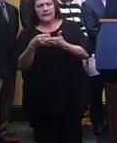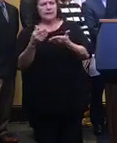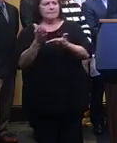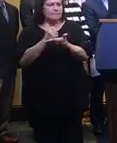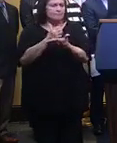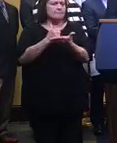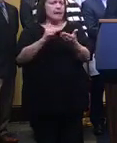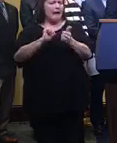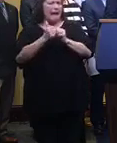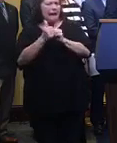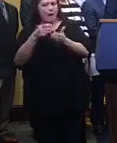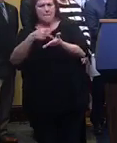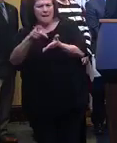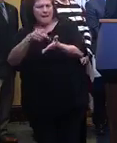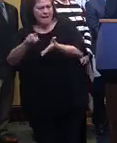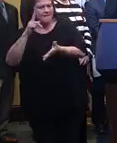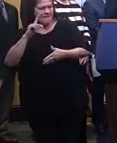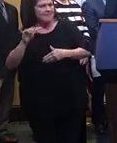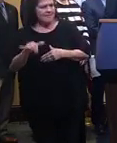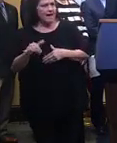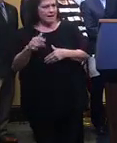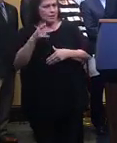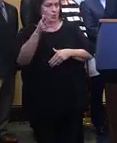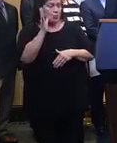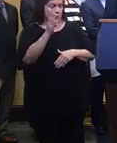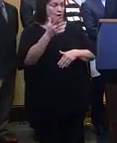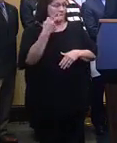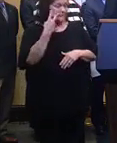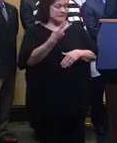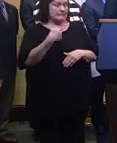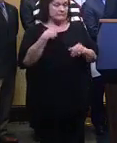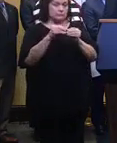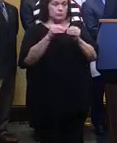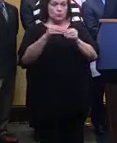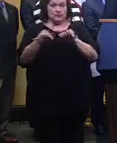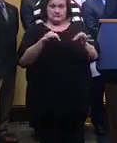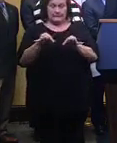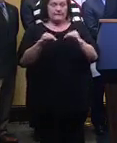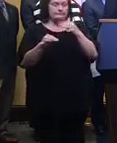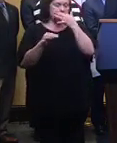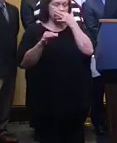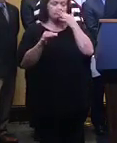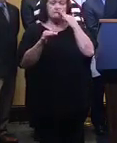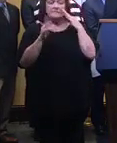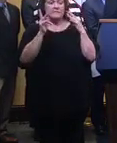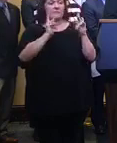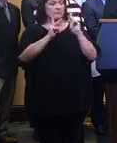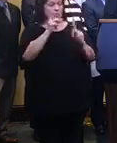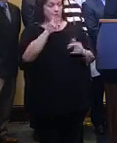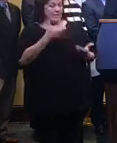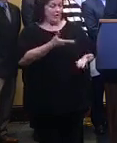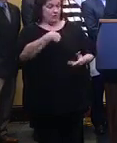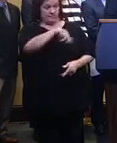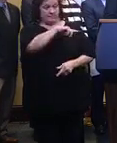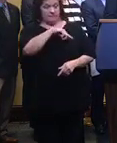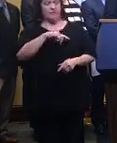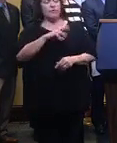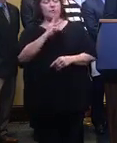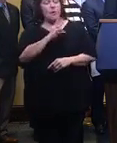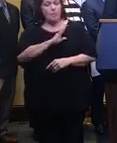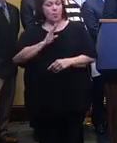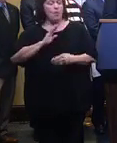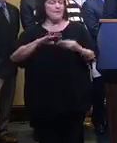of, and you're going to see how we're putting some of that work, that money to work. Everyone's standing here, the city, the Sewage and